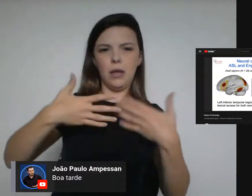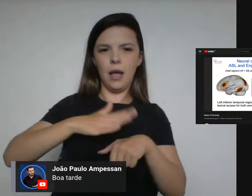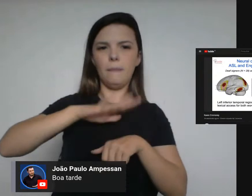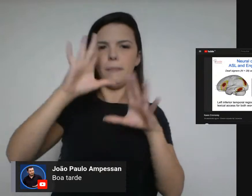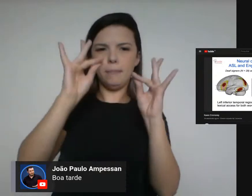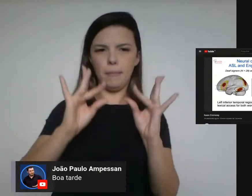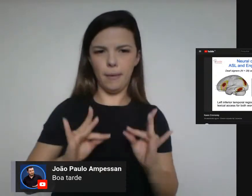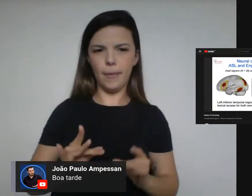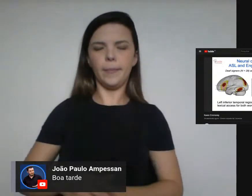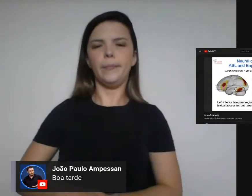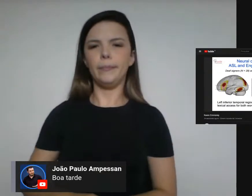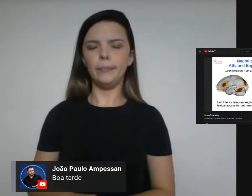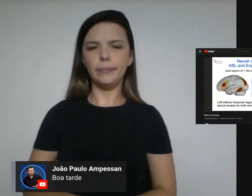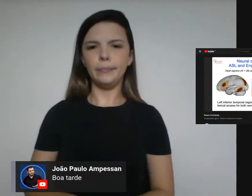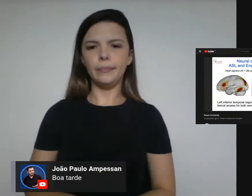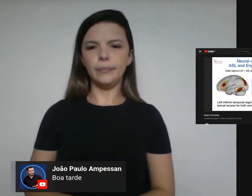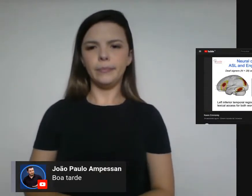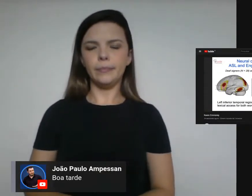in ASL.